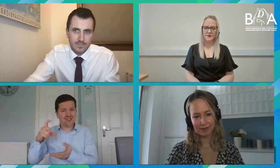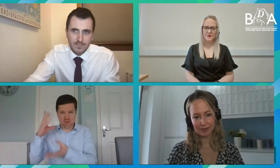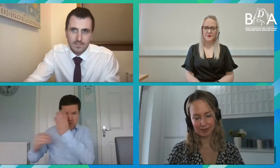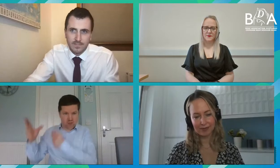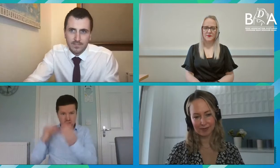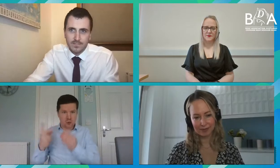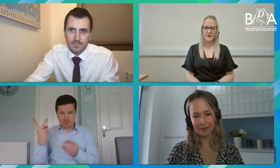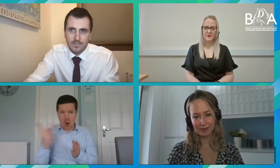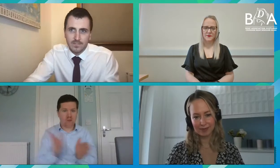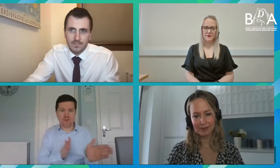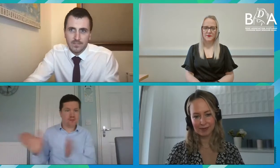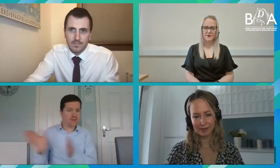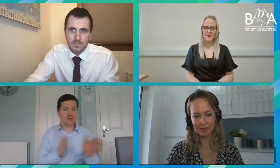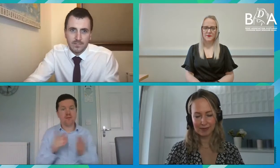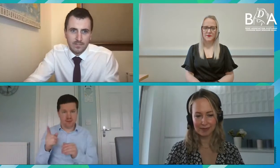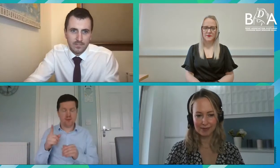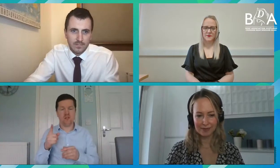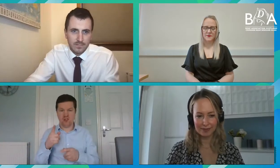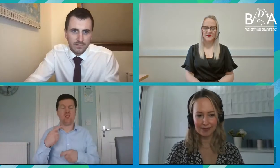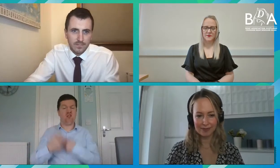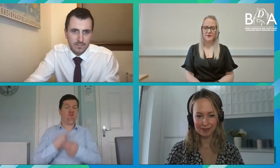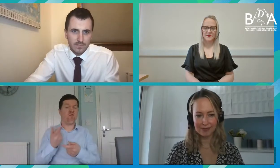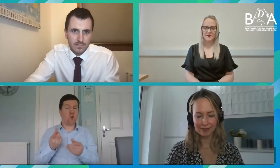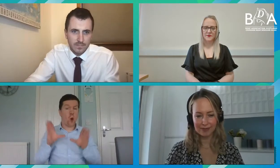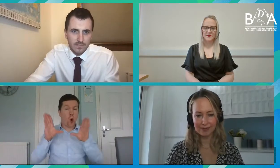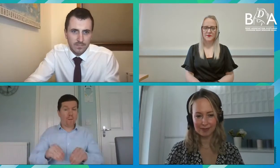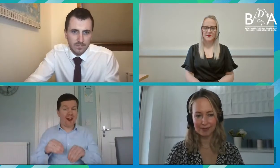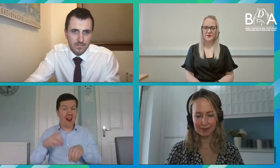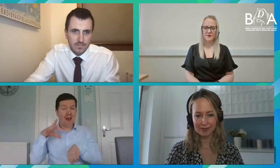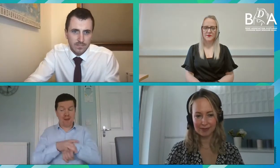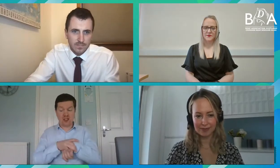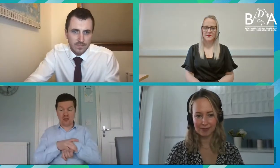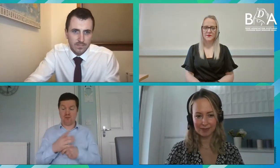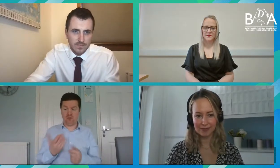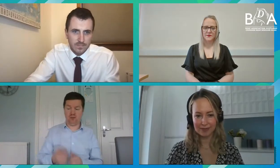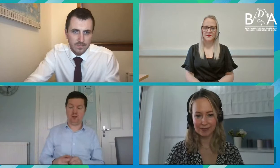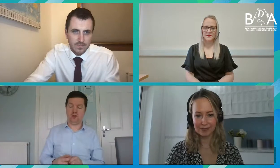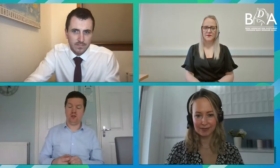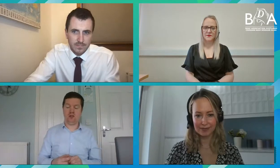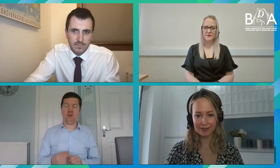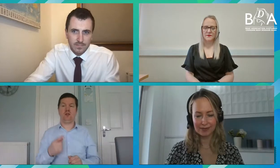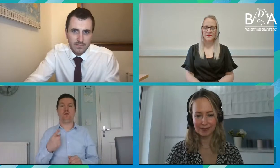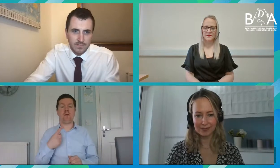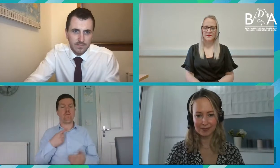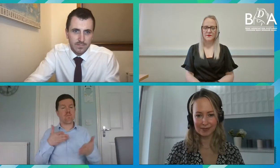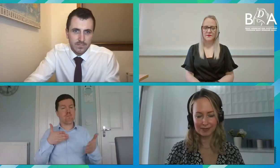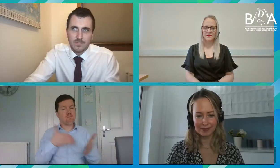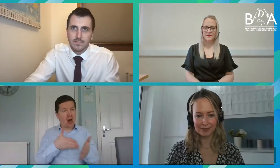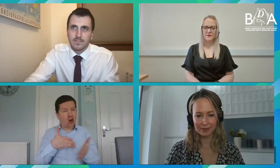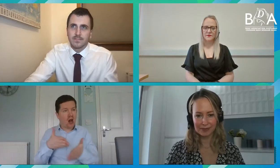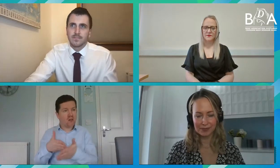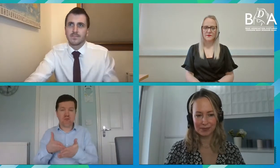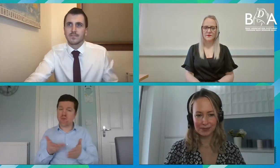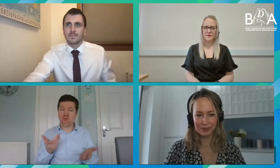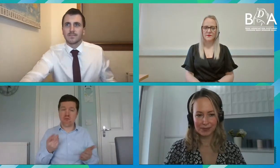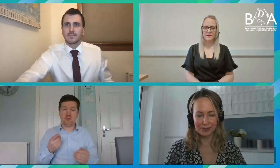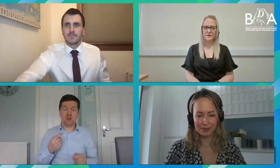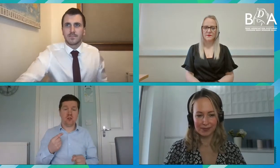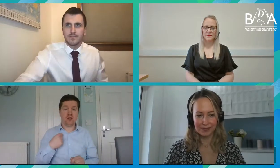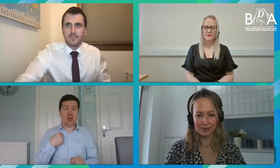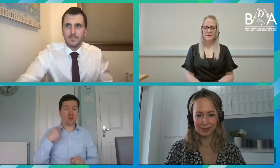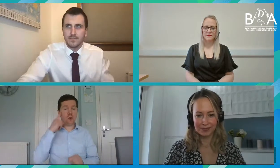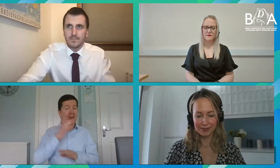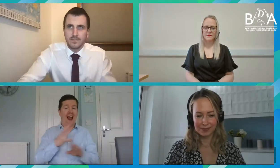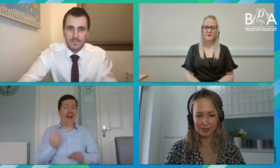the practical experience, and at the same time, I attended college to gain a HNC. And at the end of that,